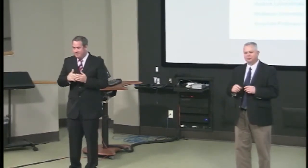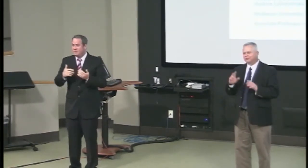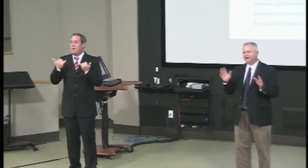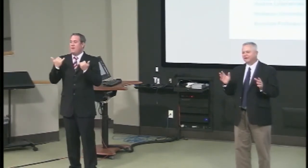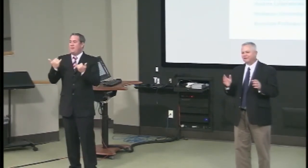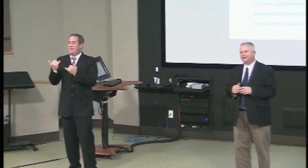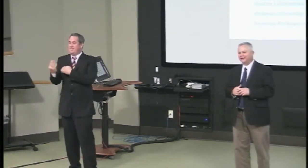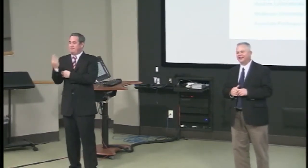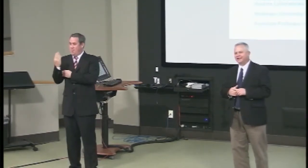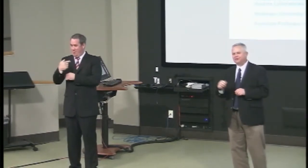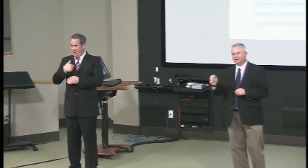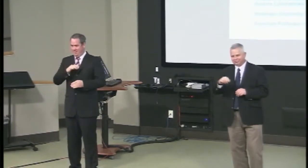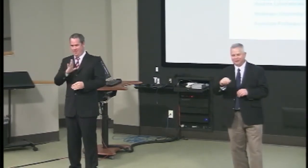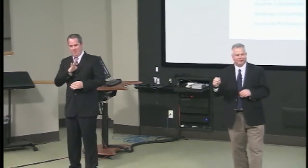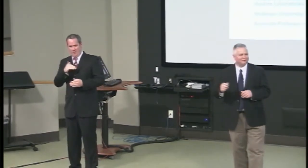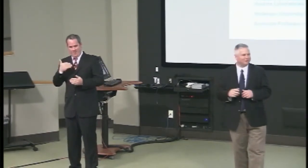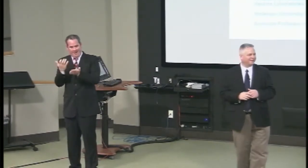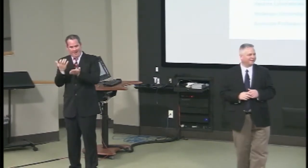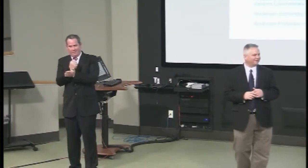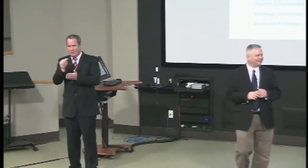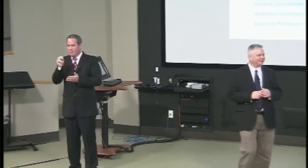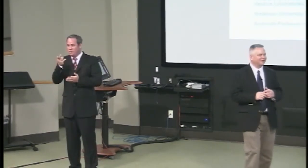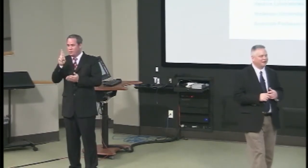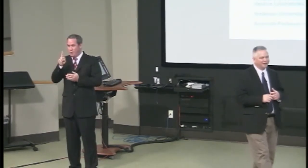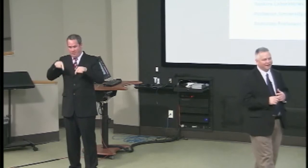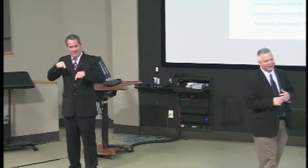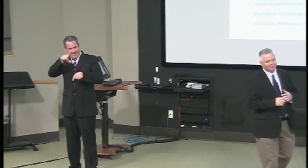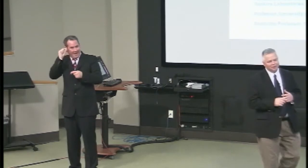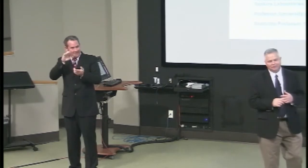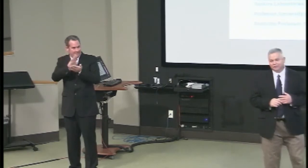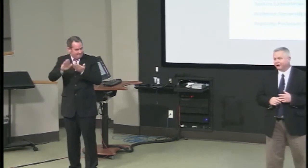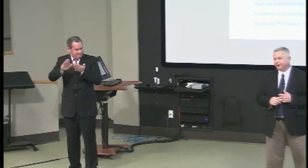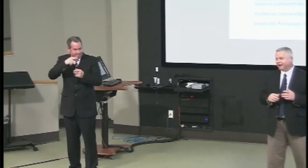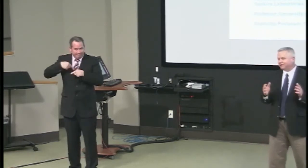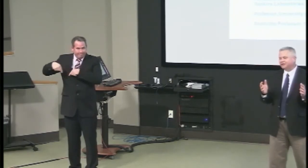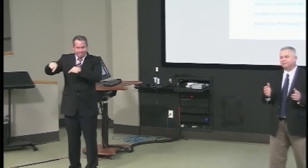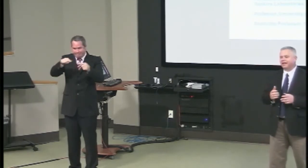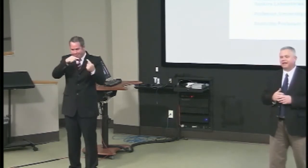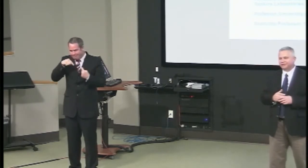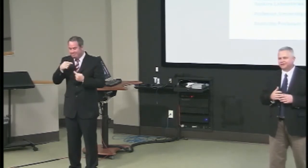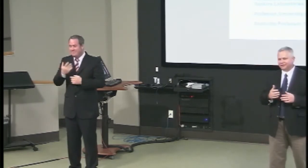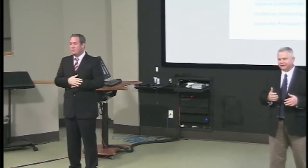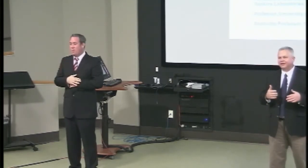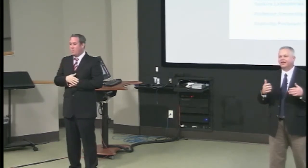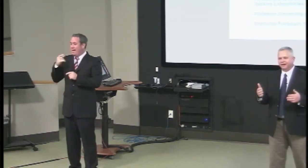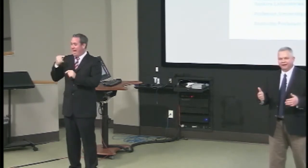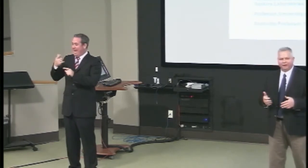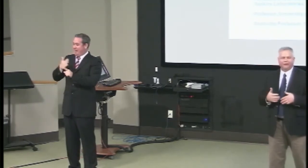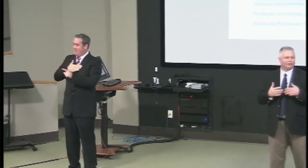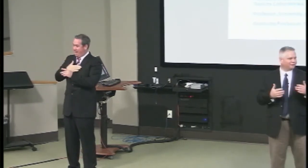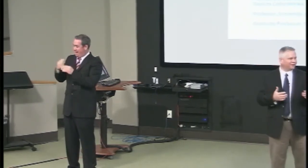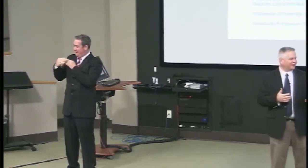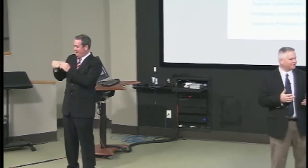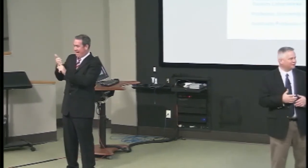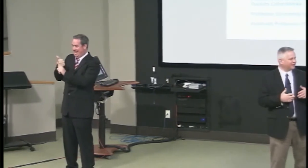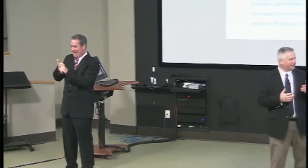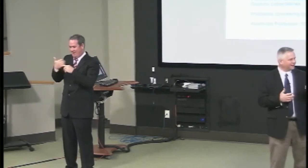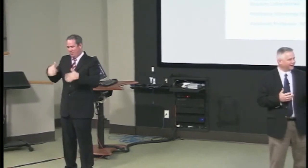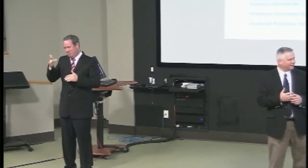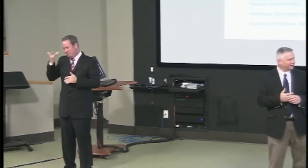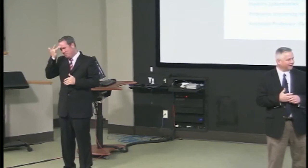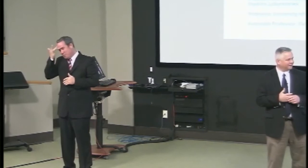student who knew everything in the history and was giving me a wonderful tour. And I'm just amazed to see all of the